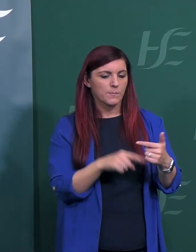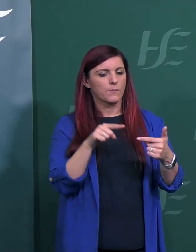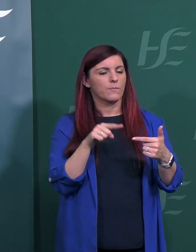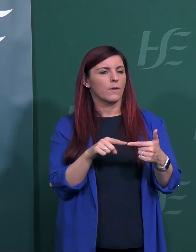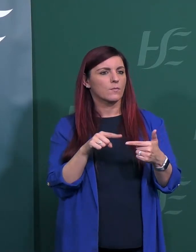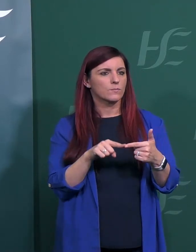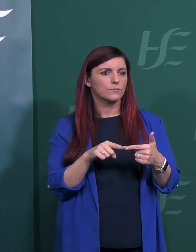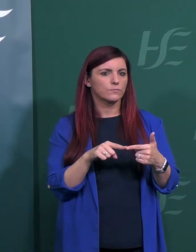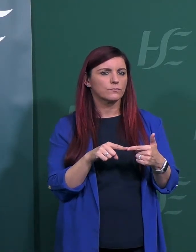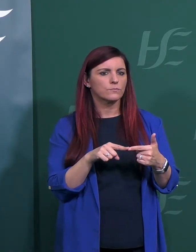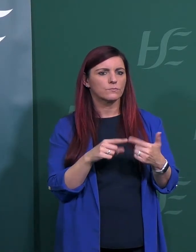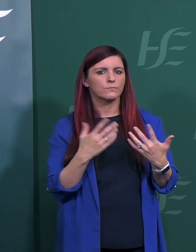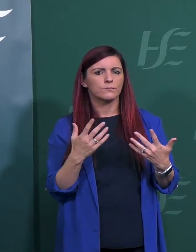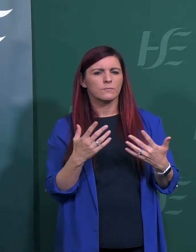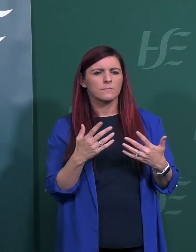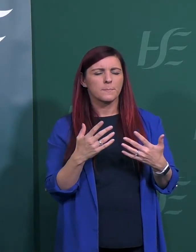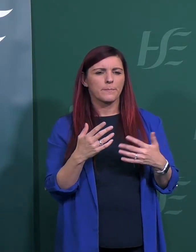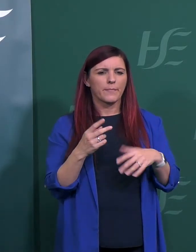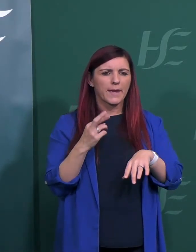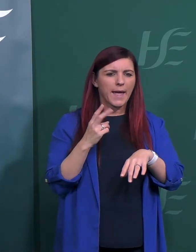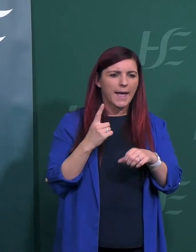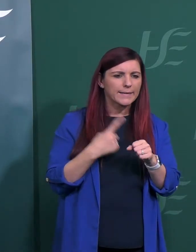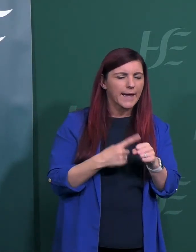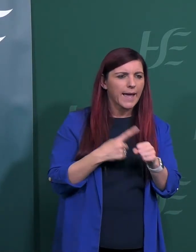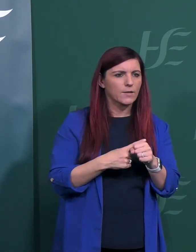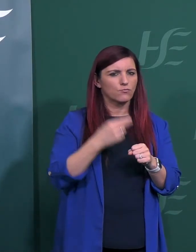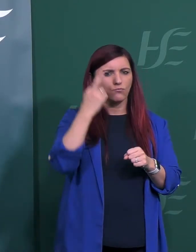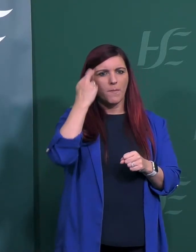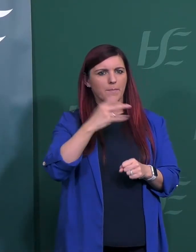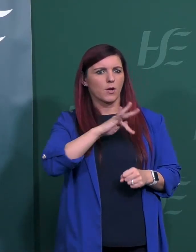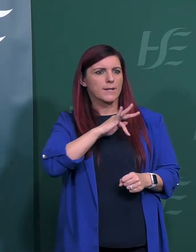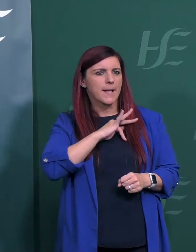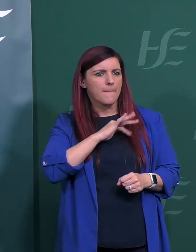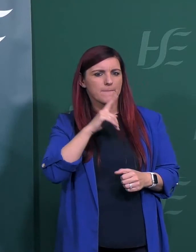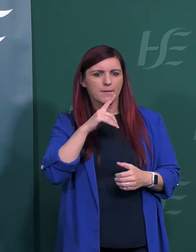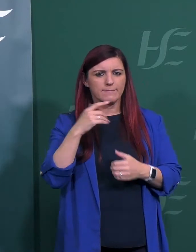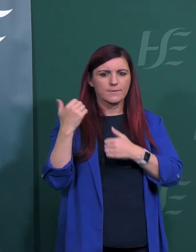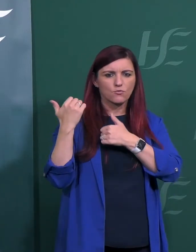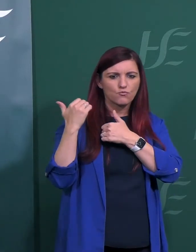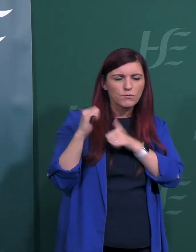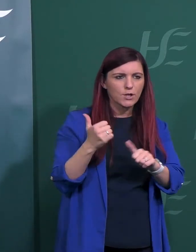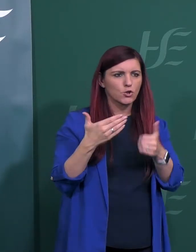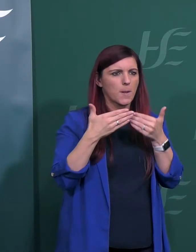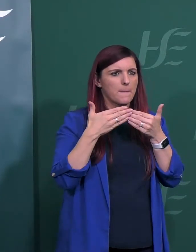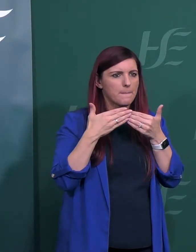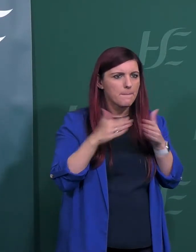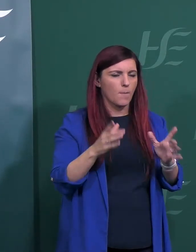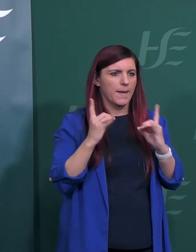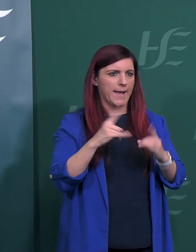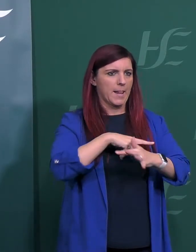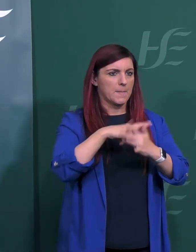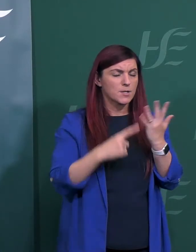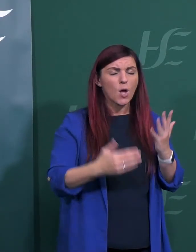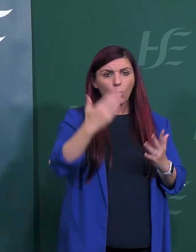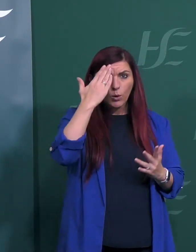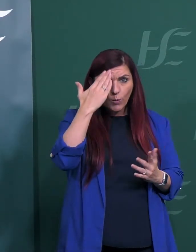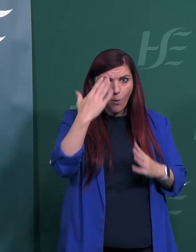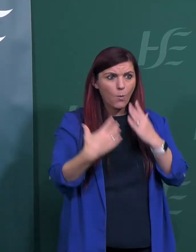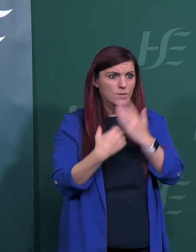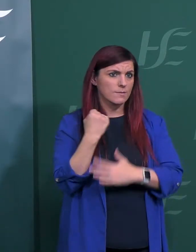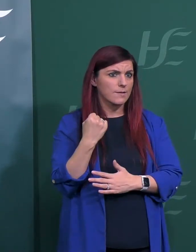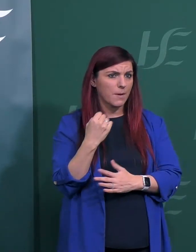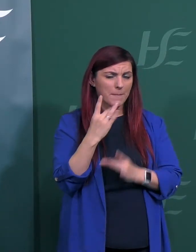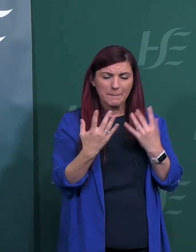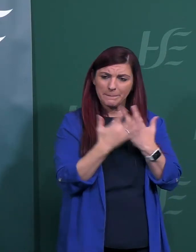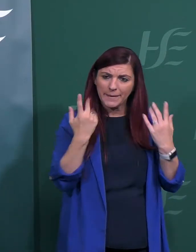strengthened re-engagement by all of us, as I mentioned earlier on, with the traditional and proven public health measures that make a huge difference,